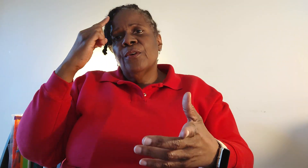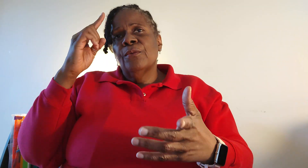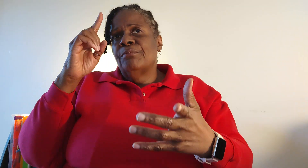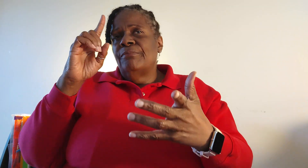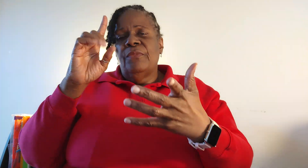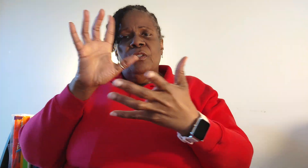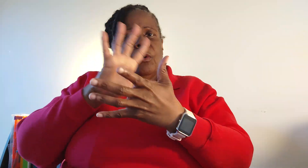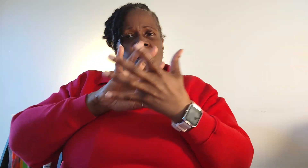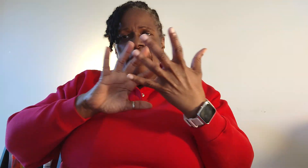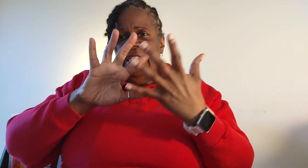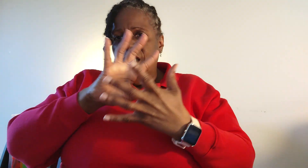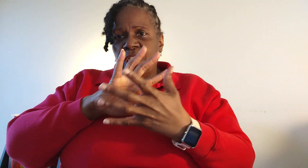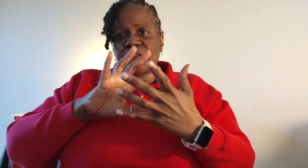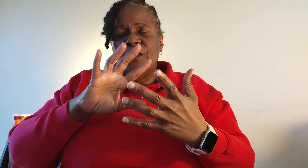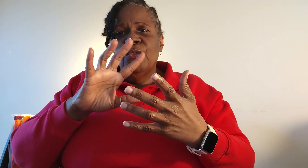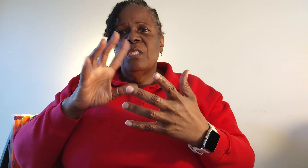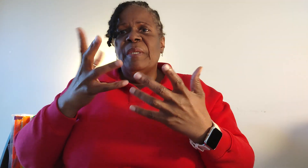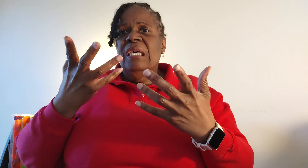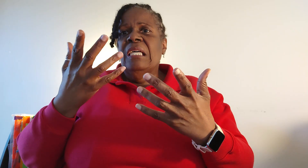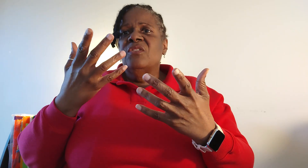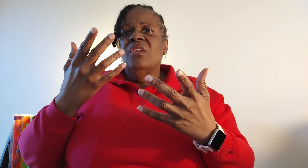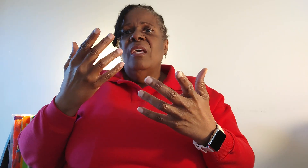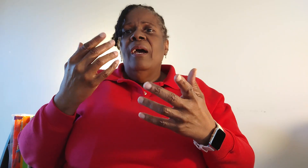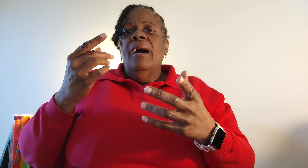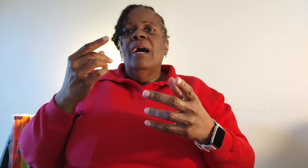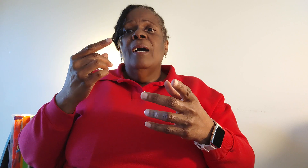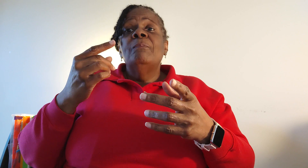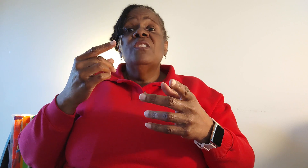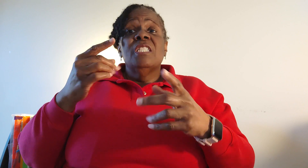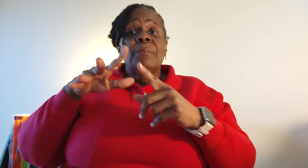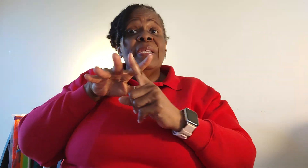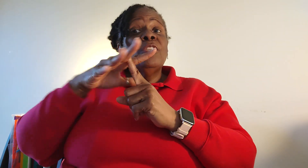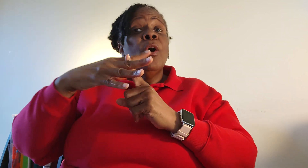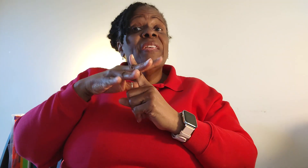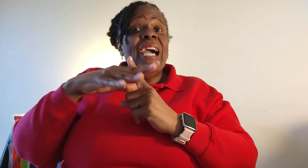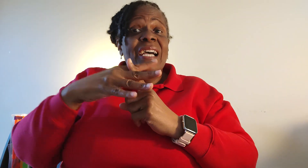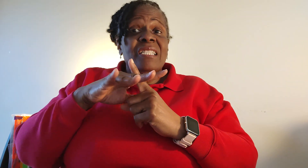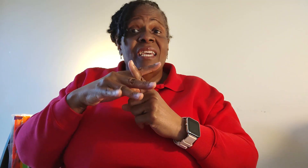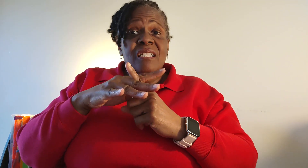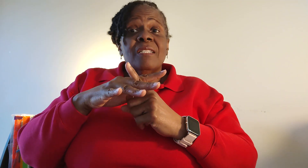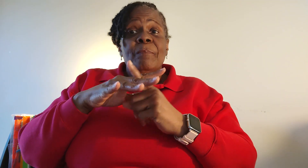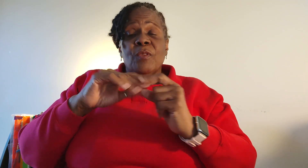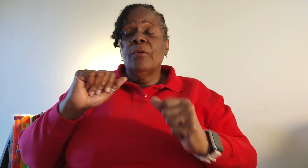never, get it confused because just depending on the context. Okay?